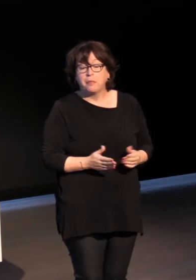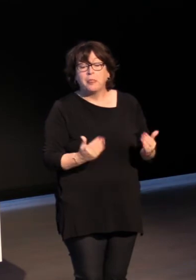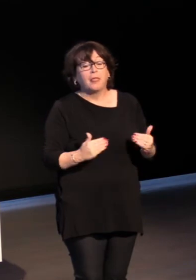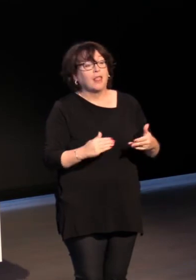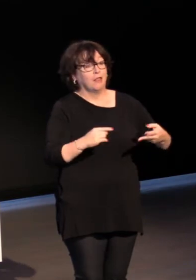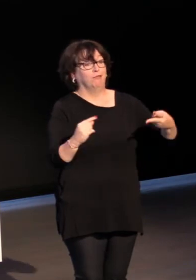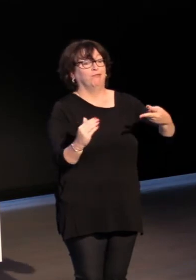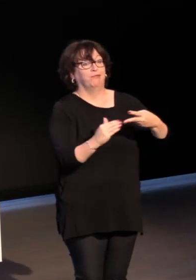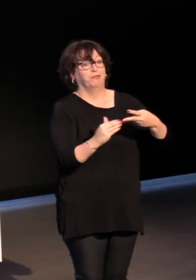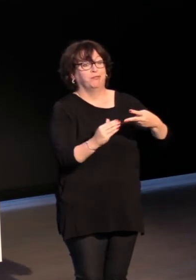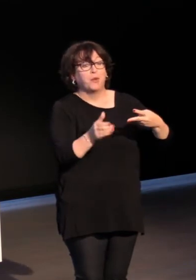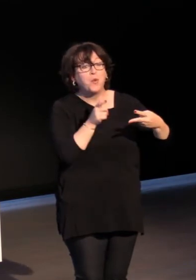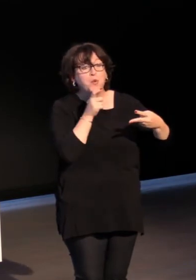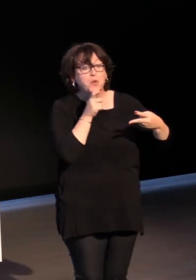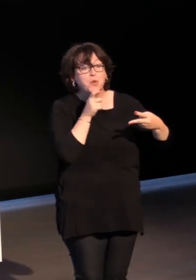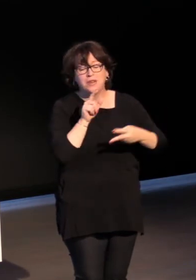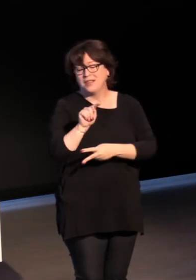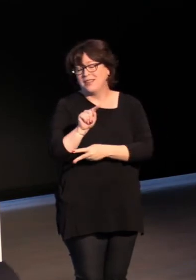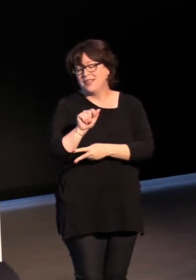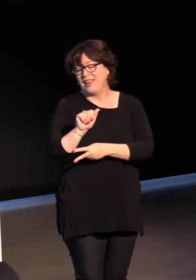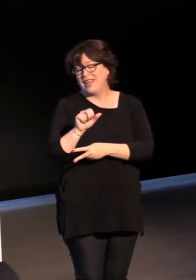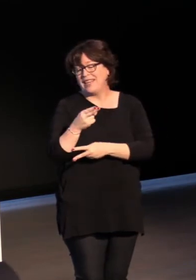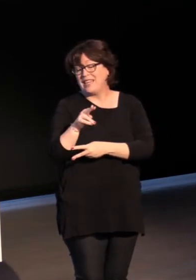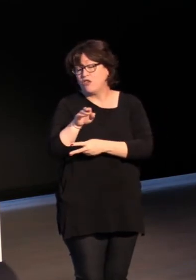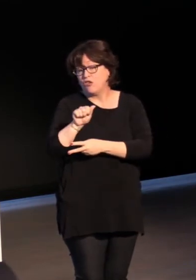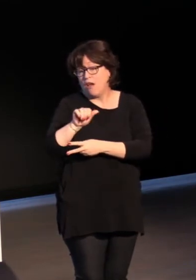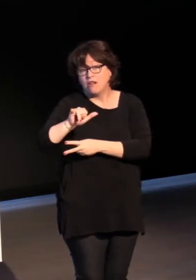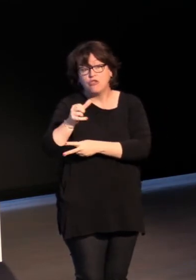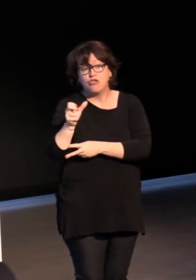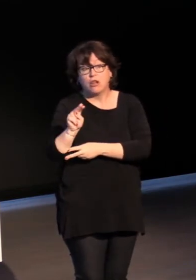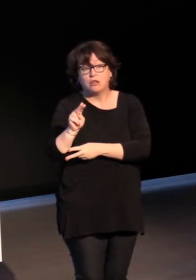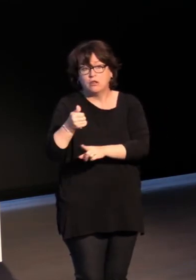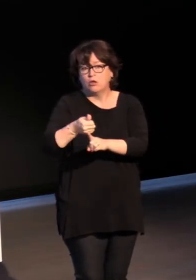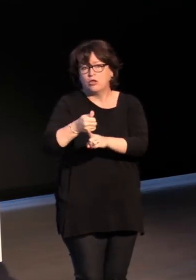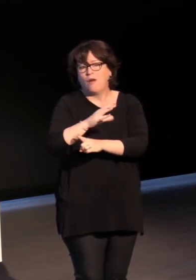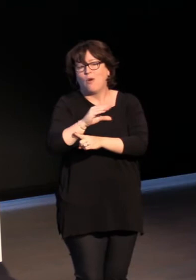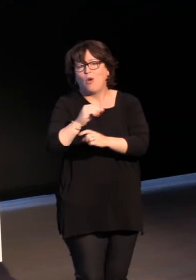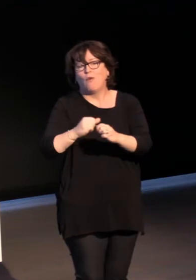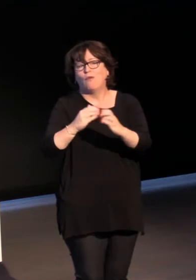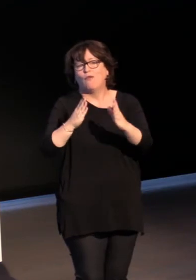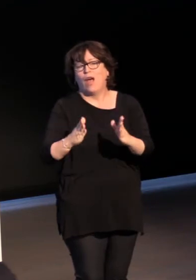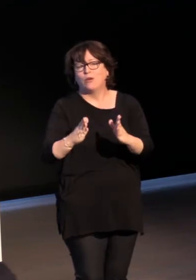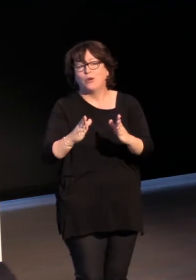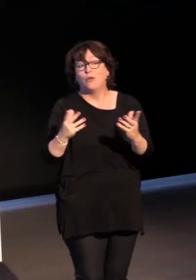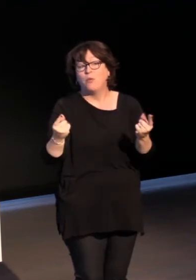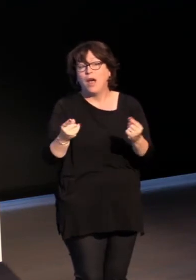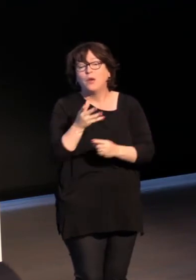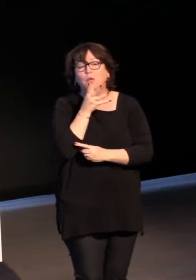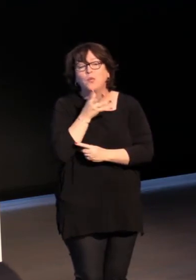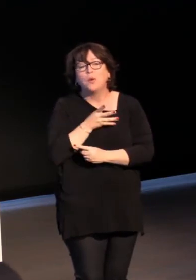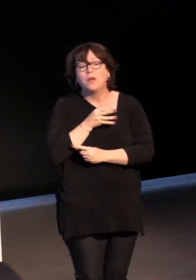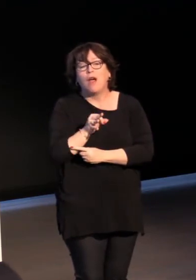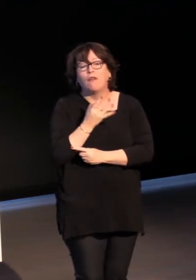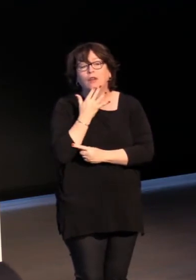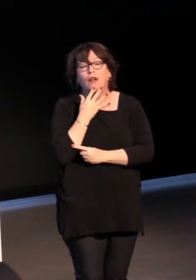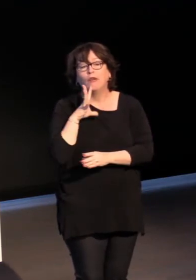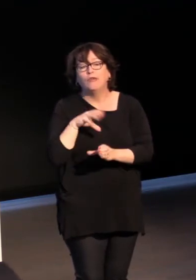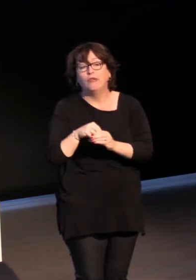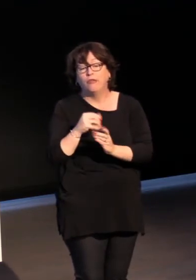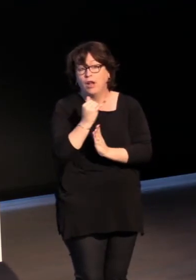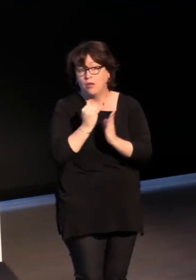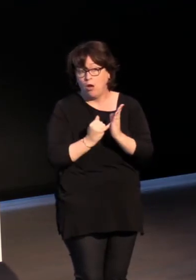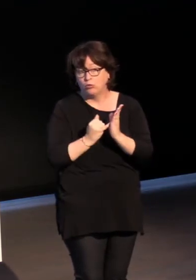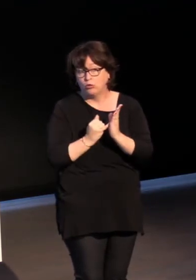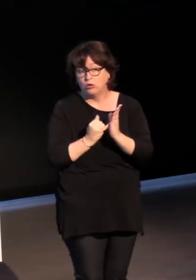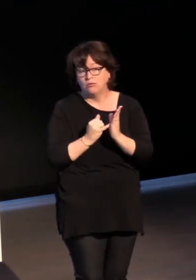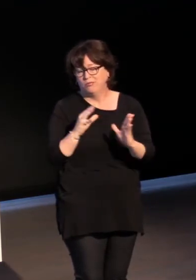Our next speaker is Kaisha Johnson, who is the co-founder and founding director of Women of Color in the Arts, WOCA,